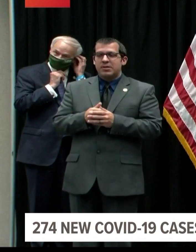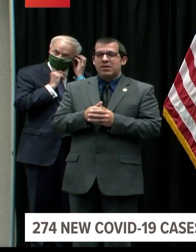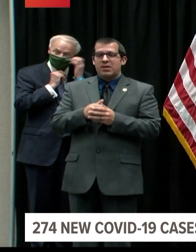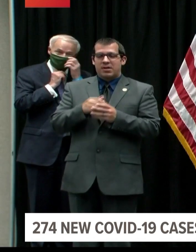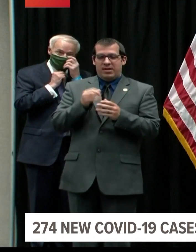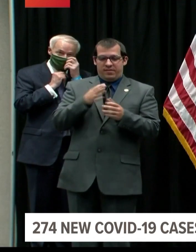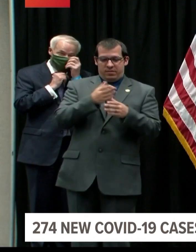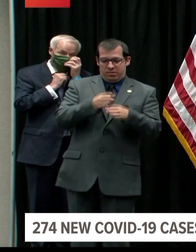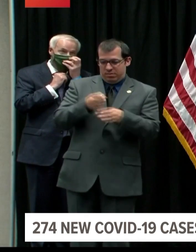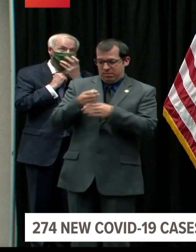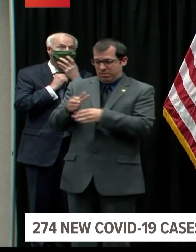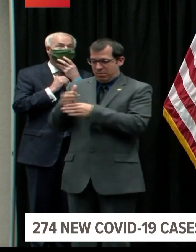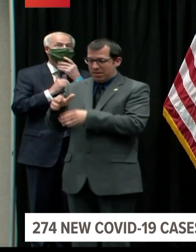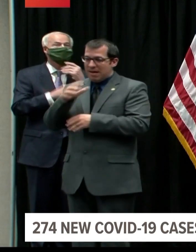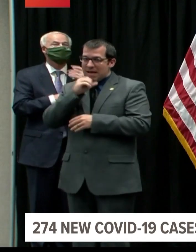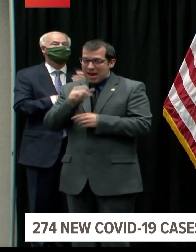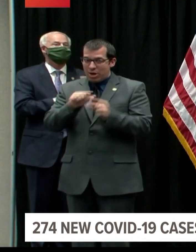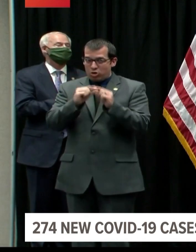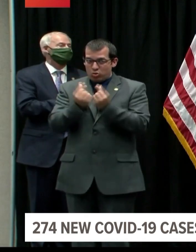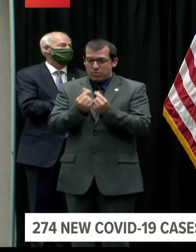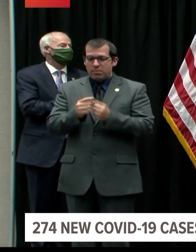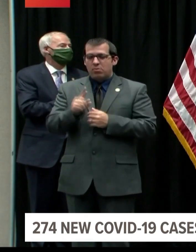group,